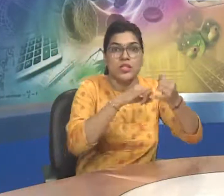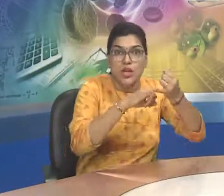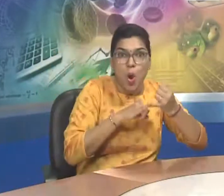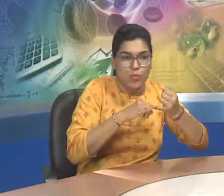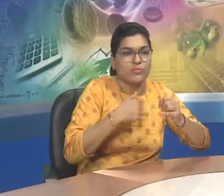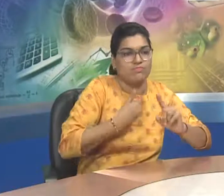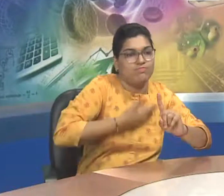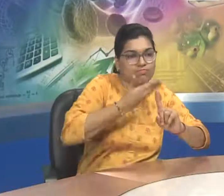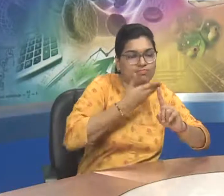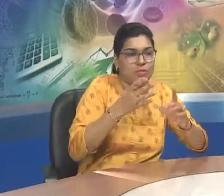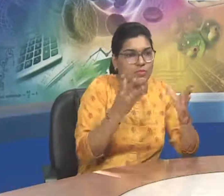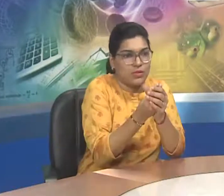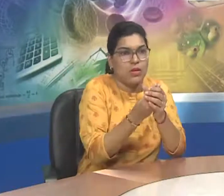education,